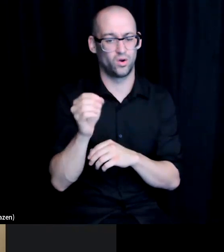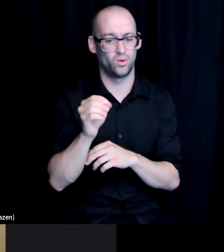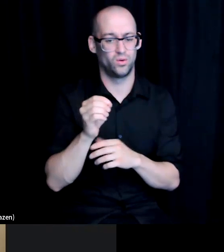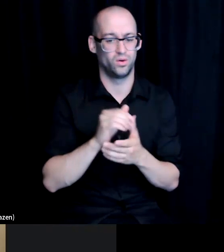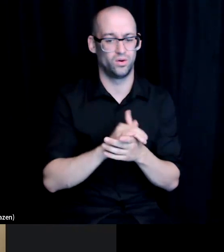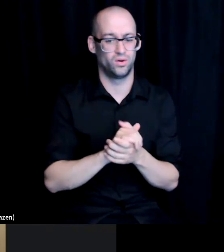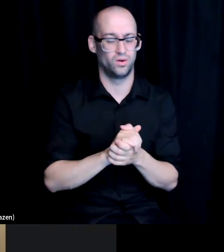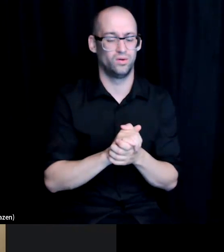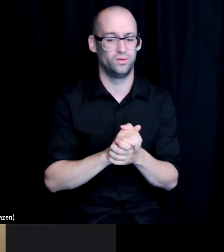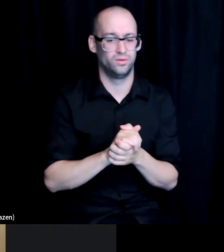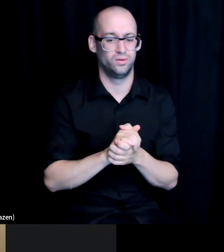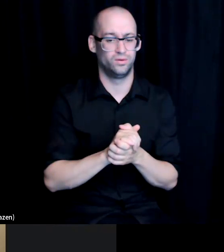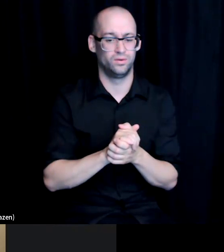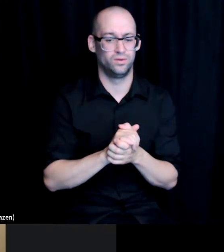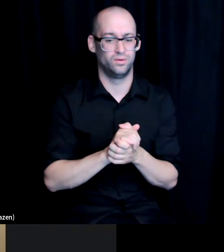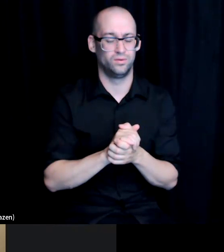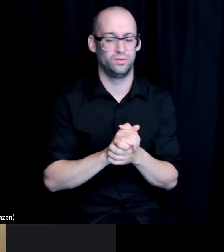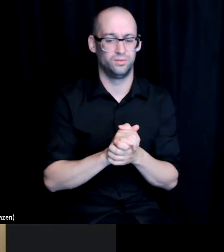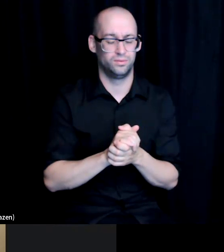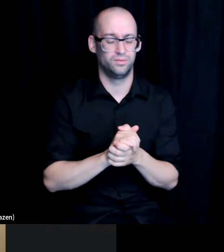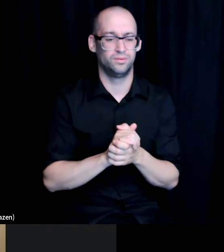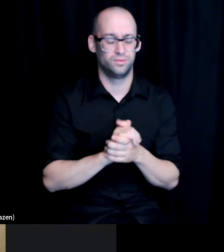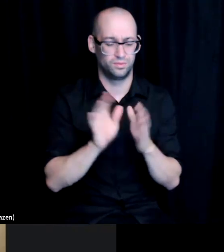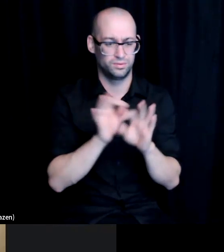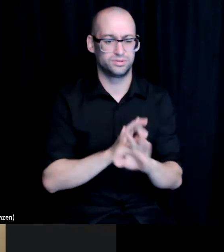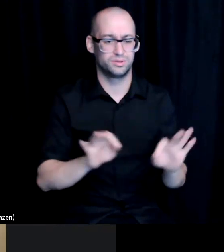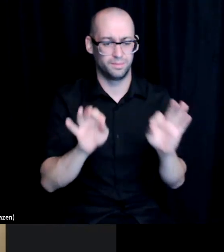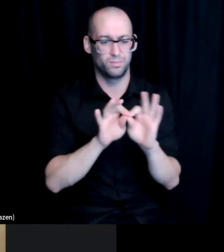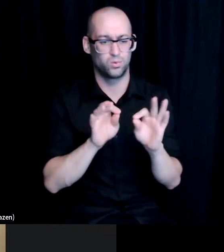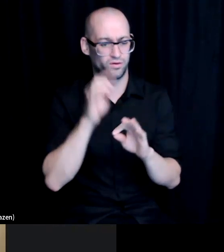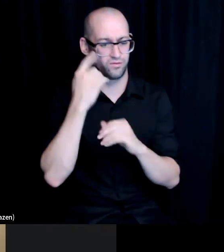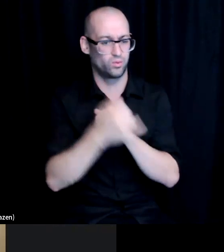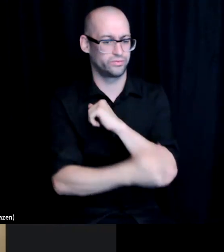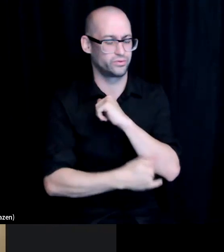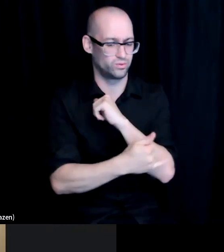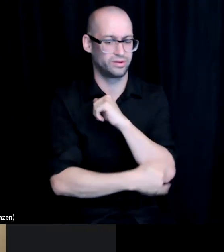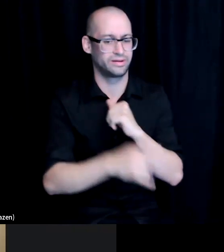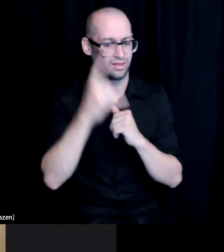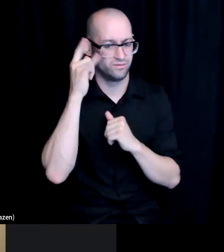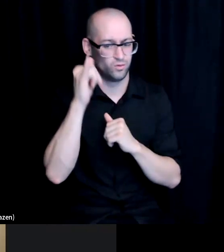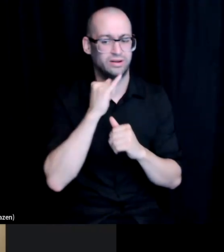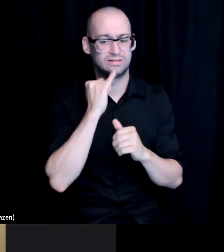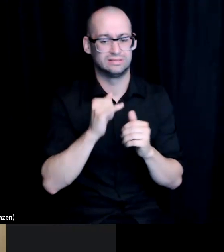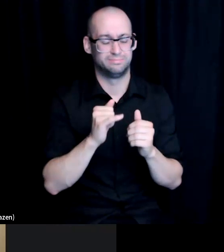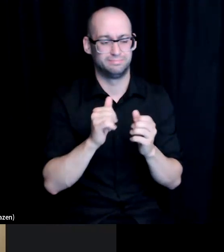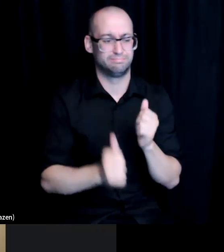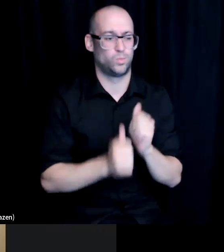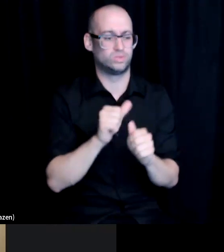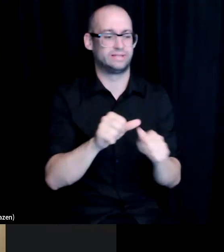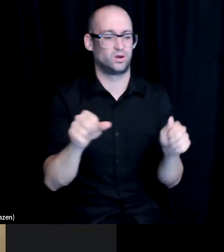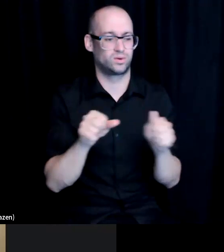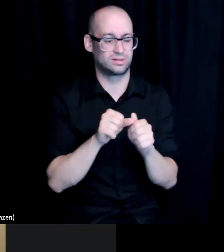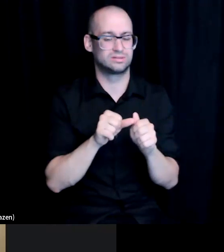need. It's totally lacking in rural California in most areas. So something Awesome. like this Thank